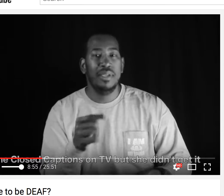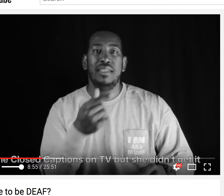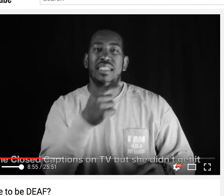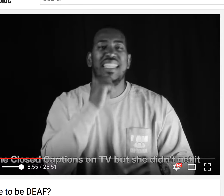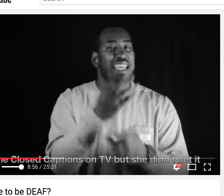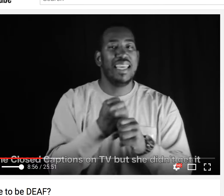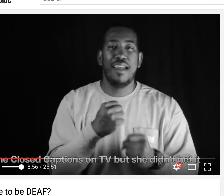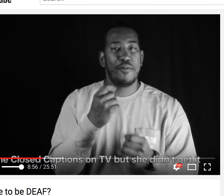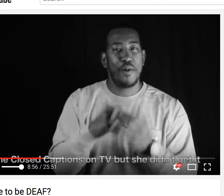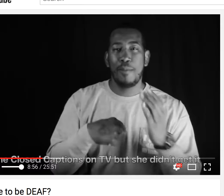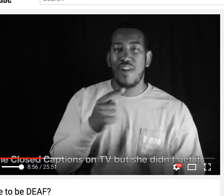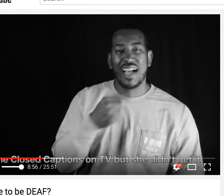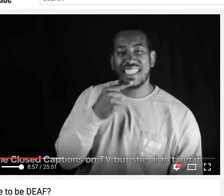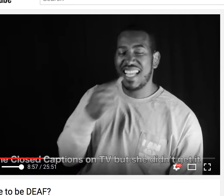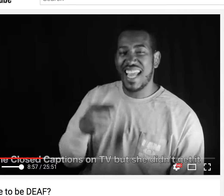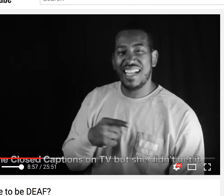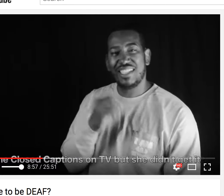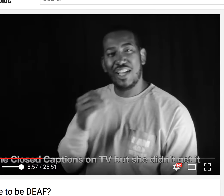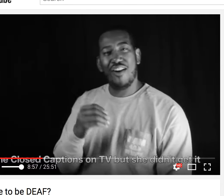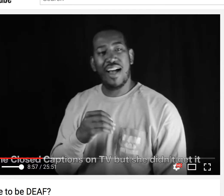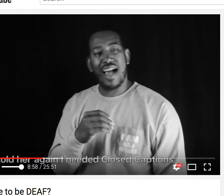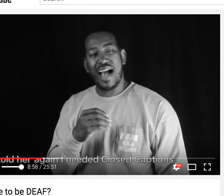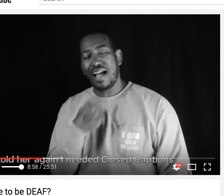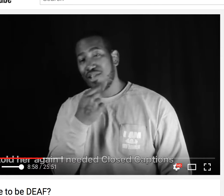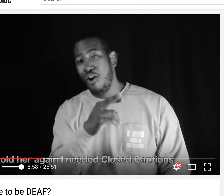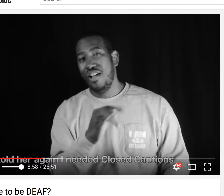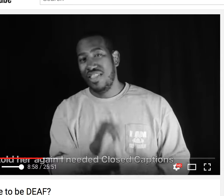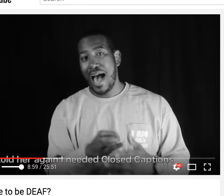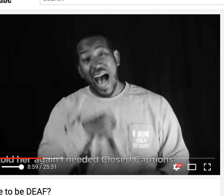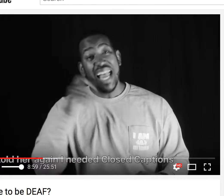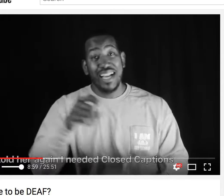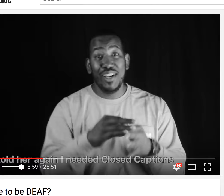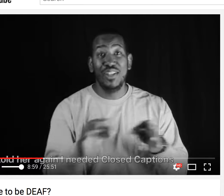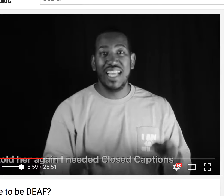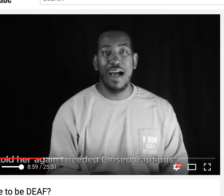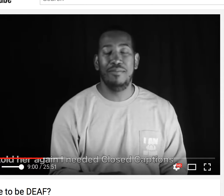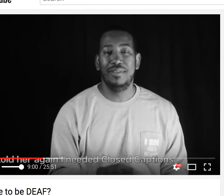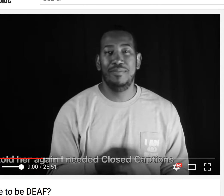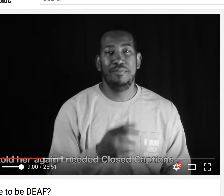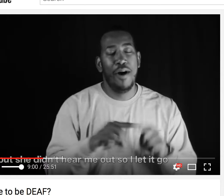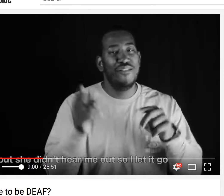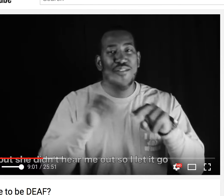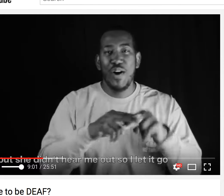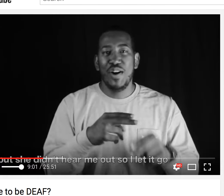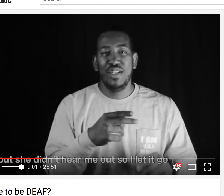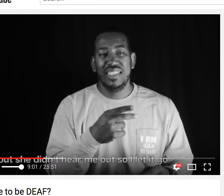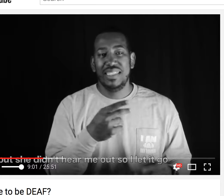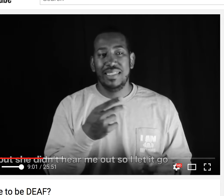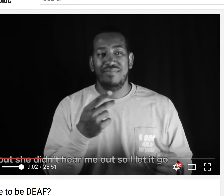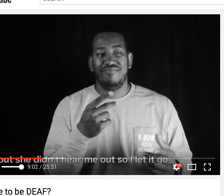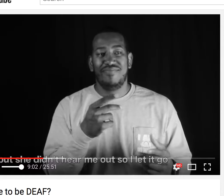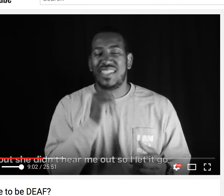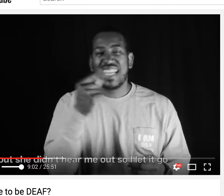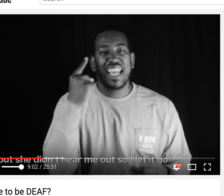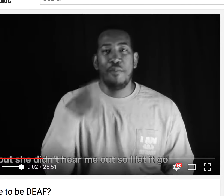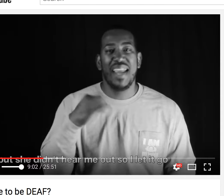and I was trying to explain the subtitles. They didn't know what I was saying and I tried to tell them that I wanted the subtitles.